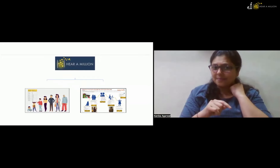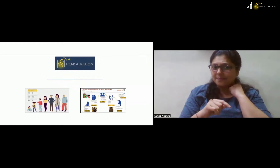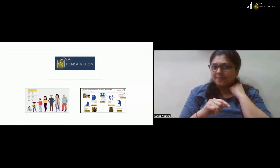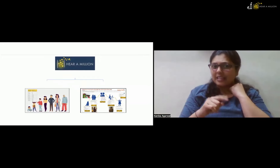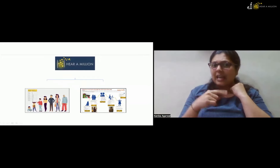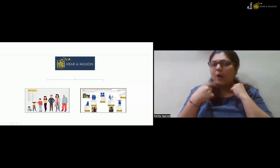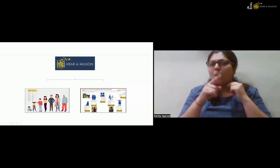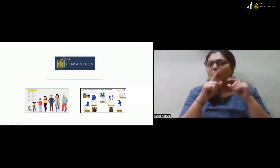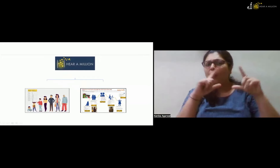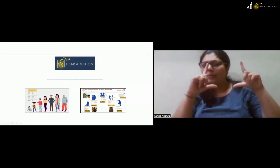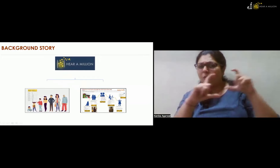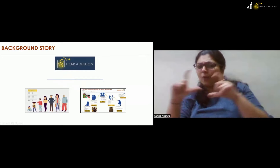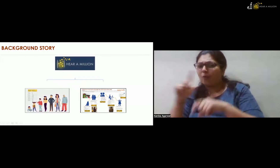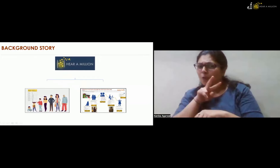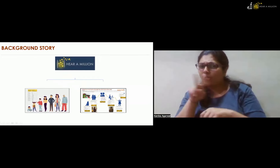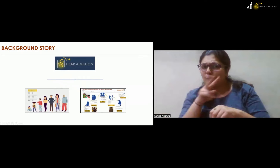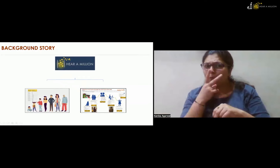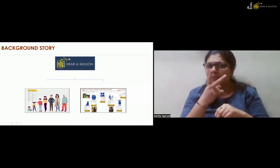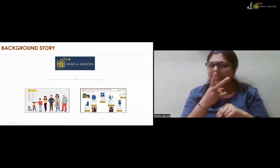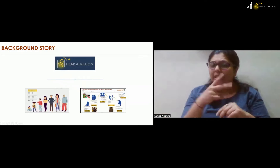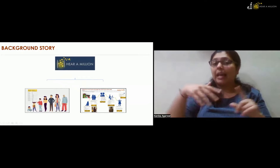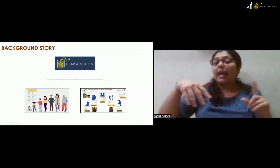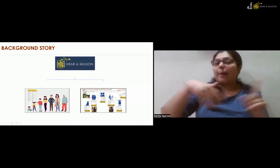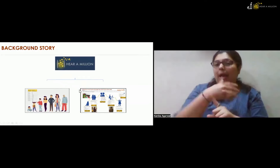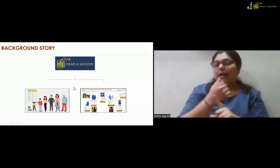Can we click once more?